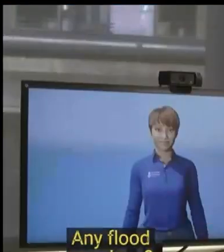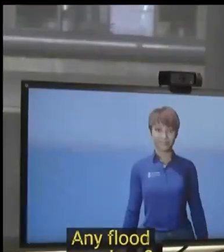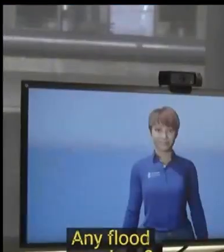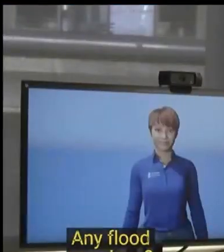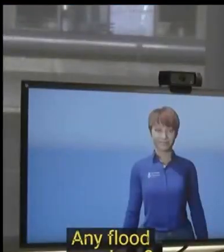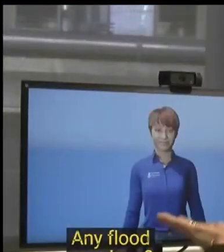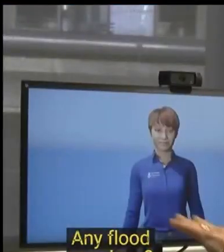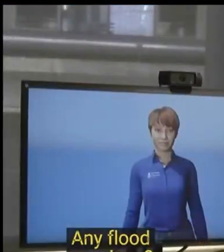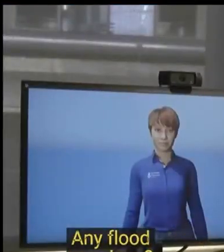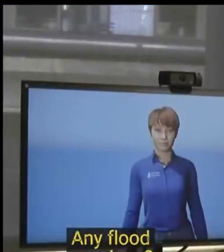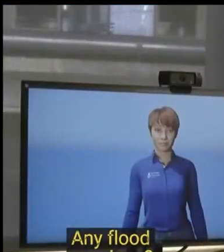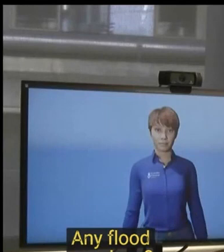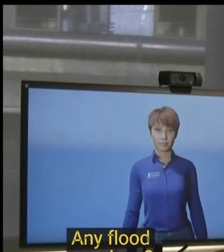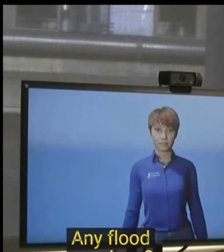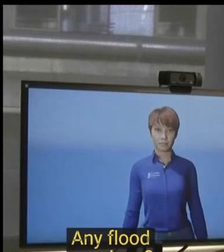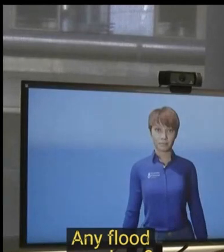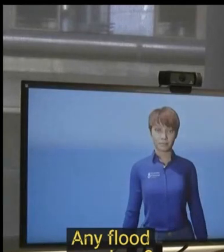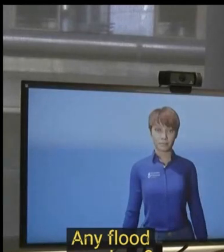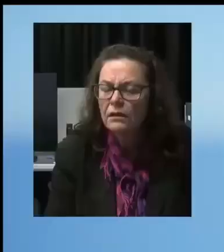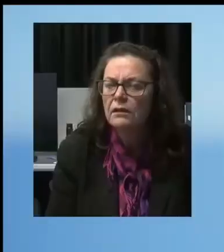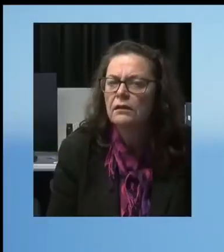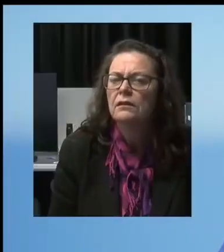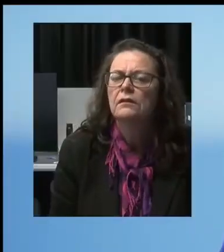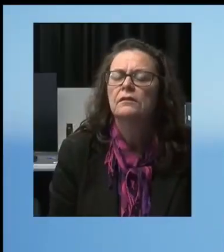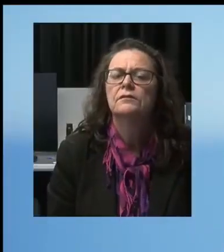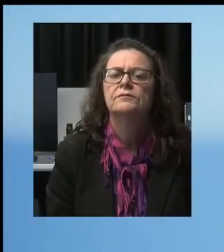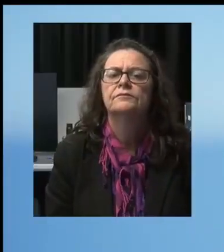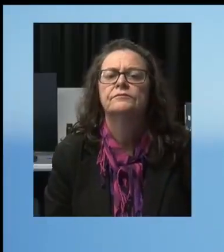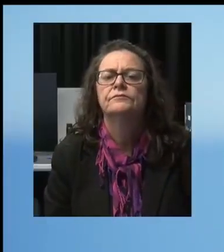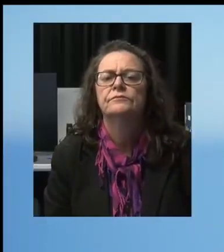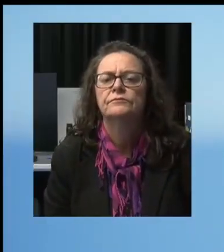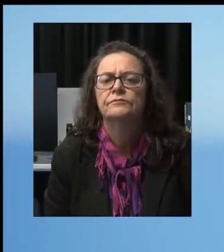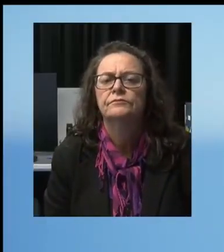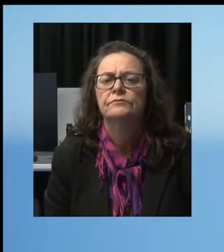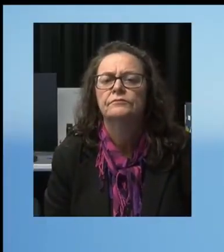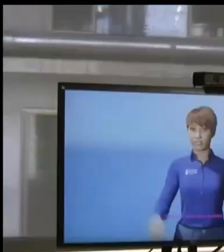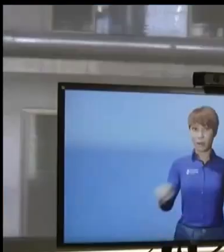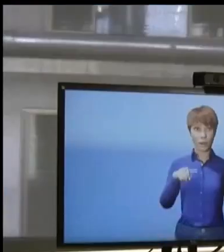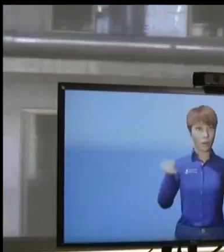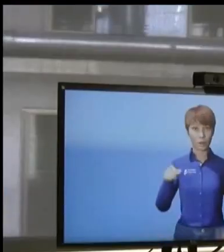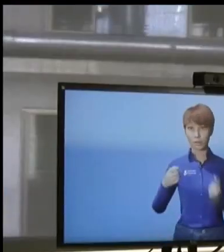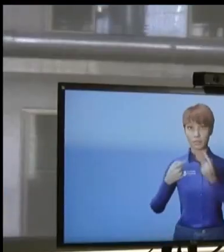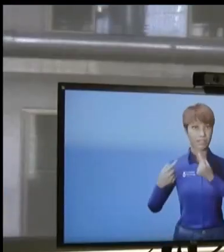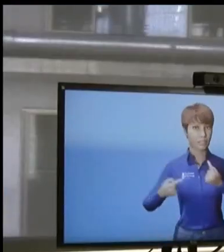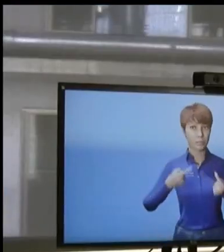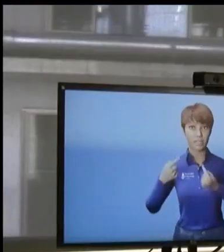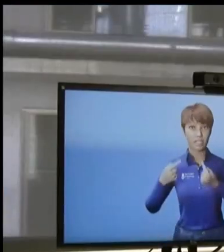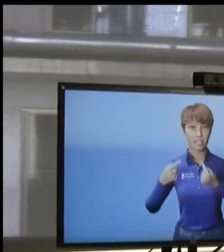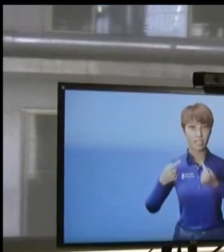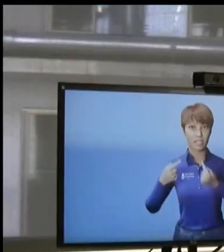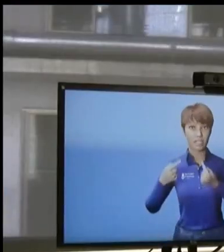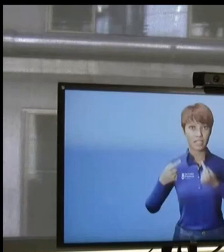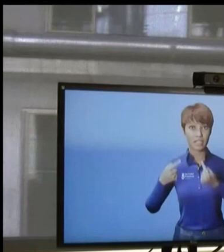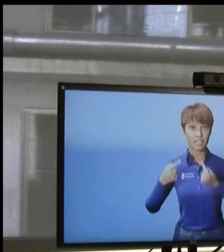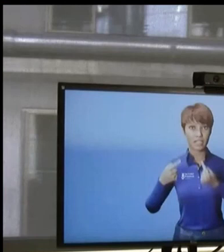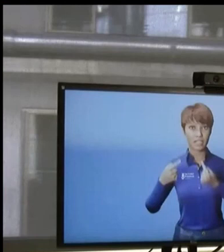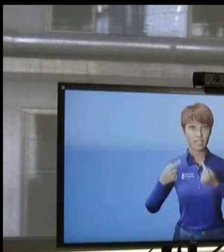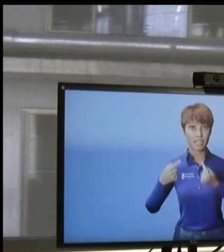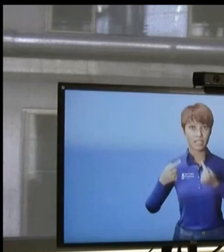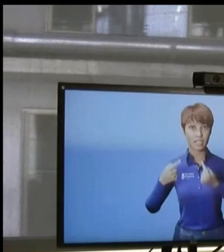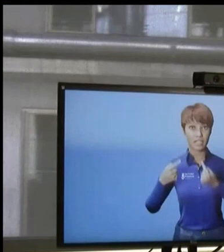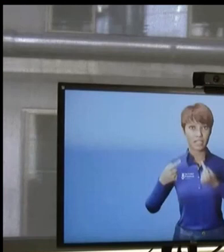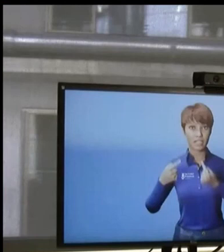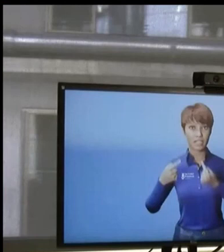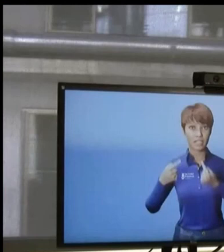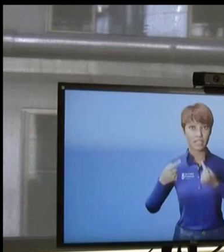responds, and they have a bit of a conversation about weather. And like you see, the user asks something